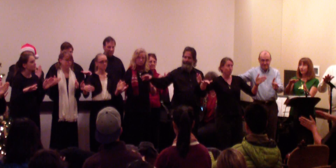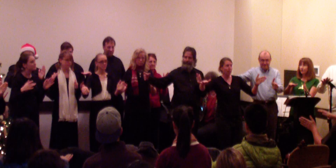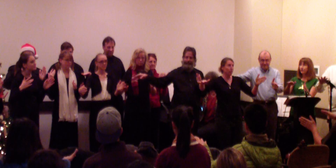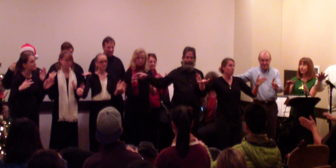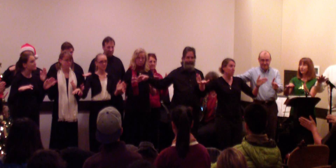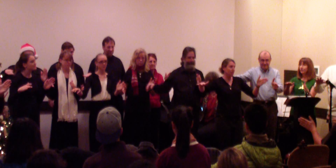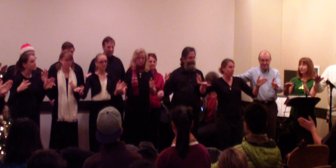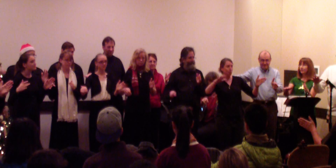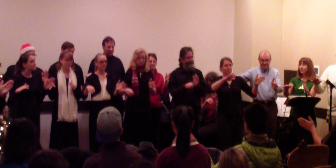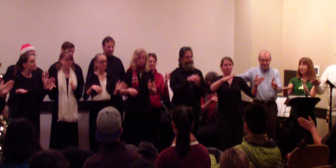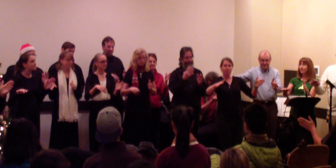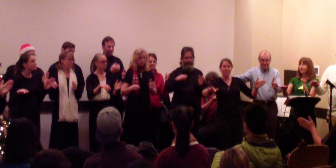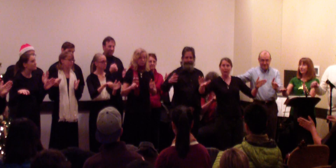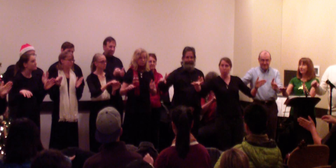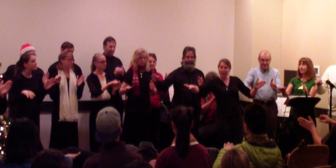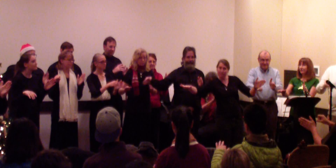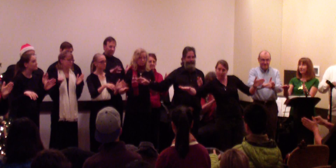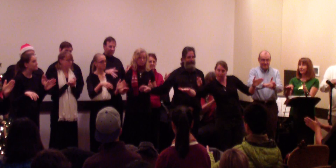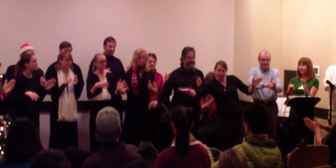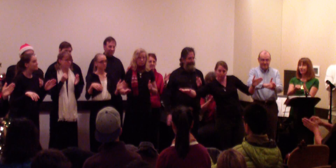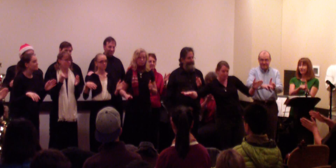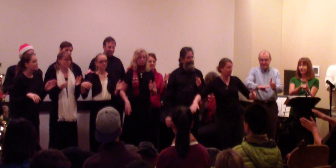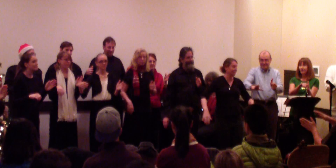well, you don't see, you, there are sound waves that come out.